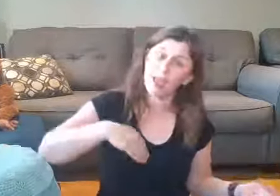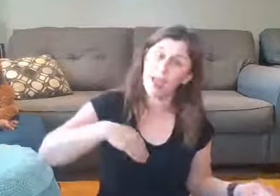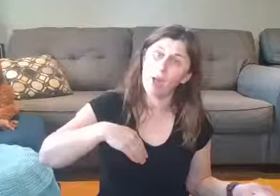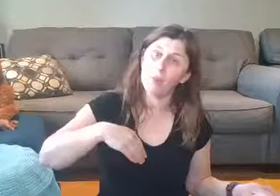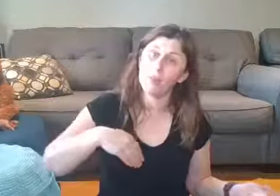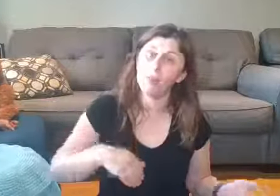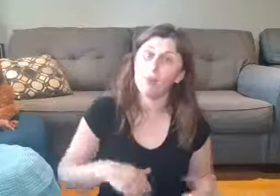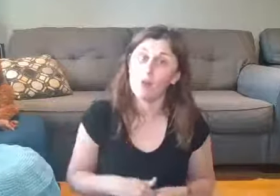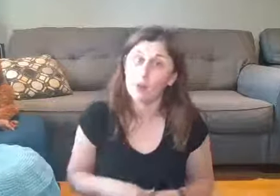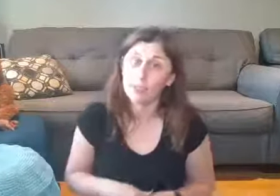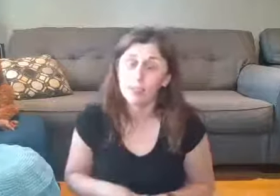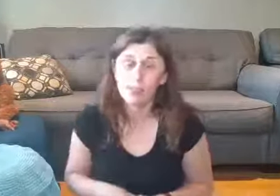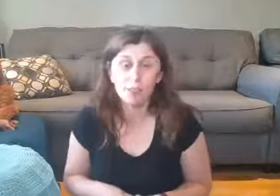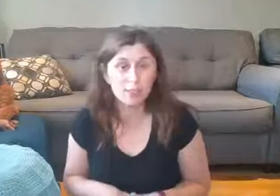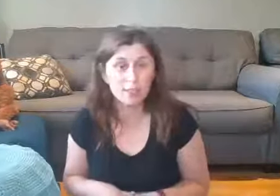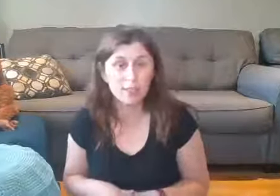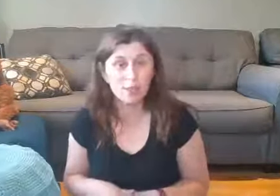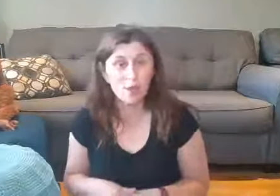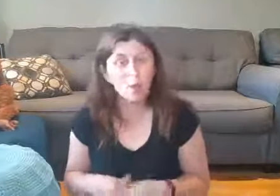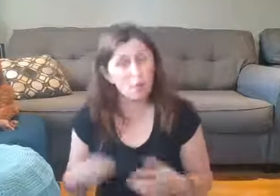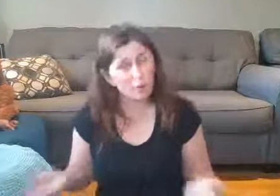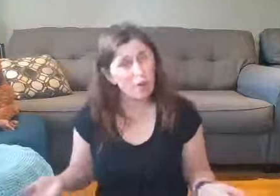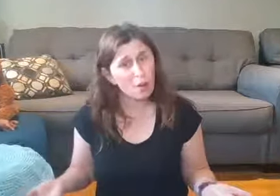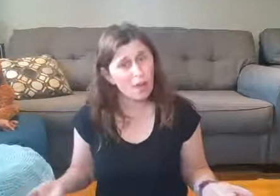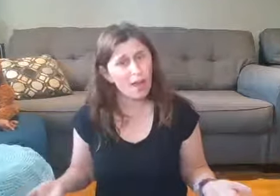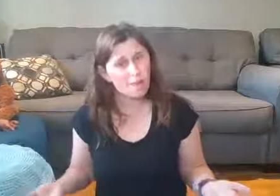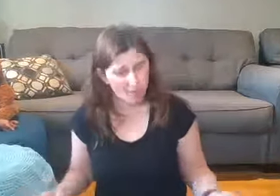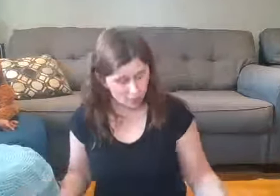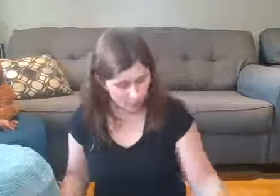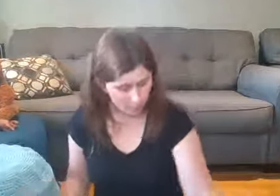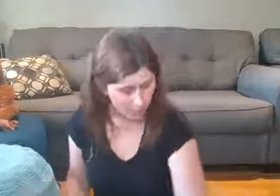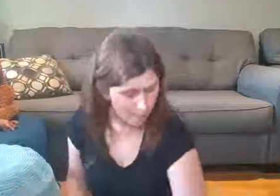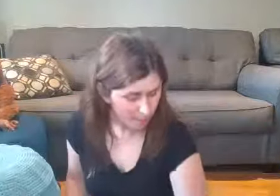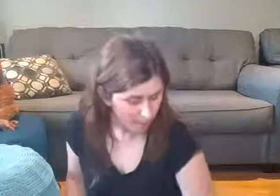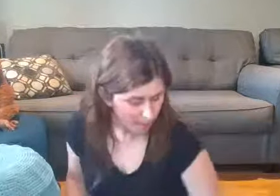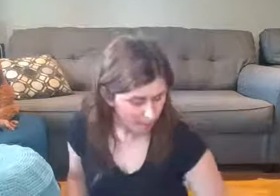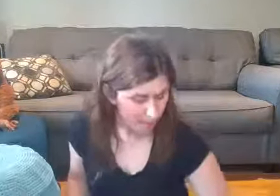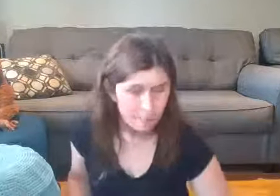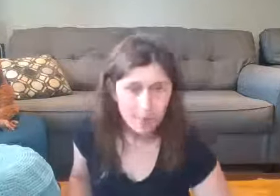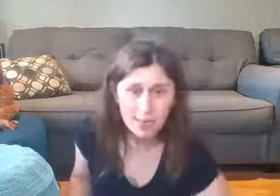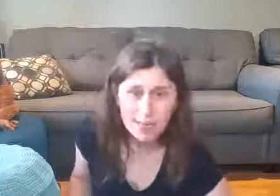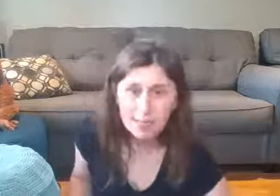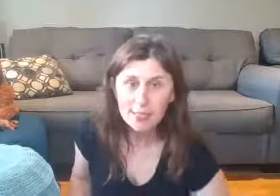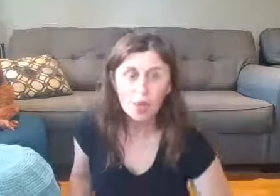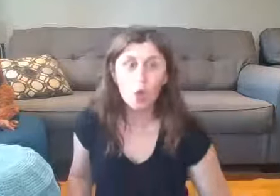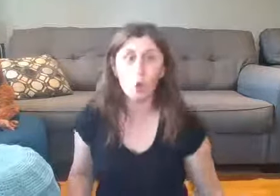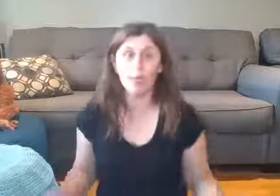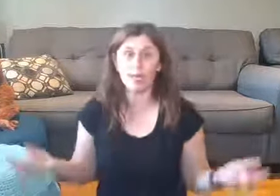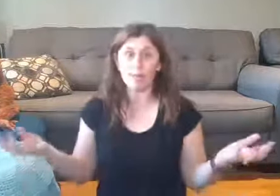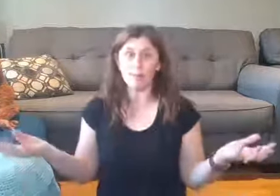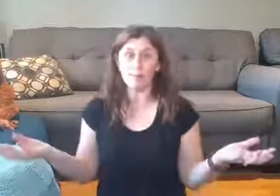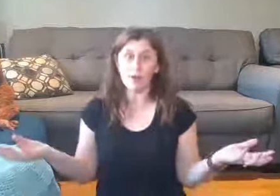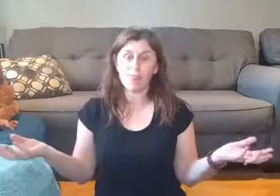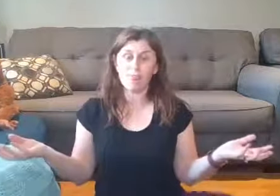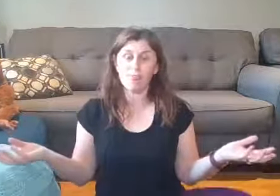out in the forest and the trees. We grow a lot of vegetables and maybe keep some bees. We put